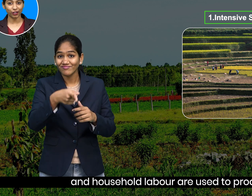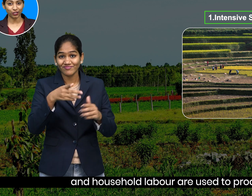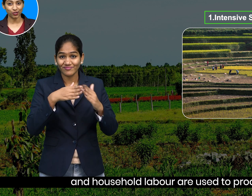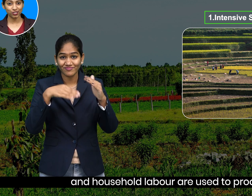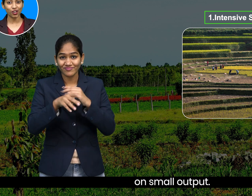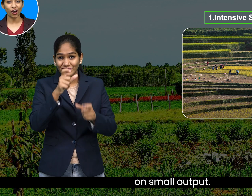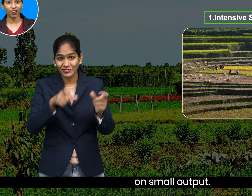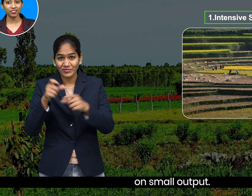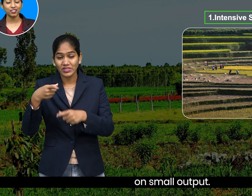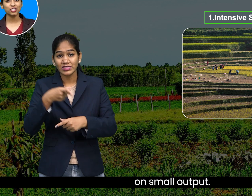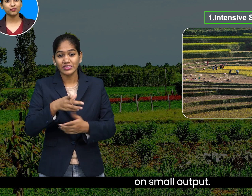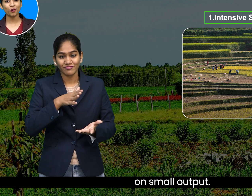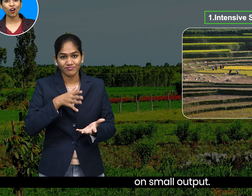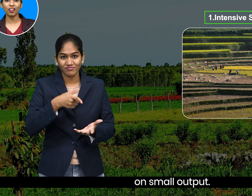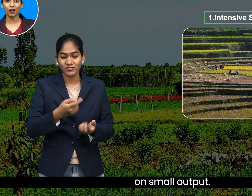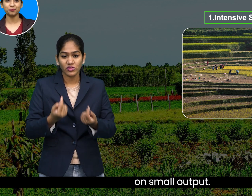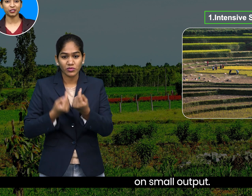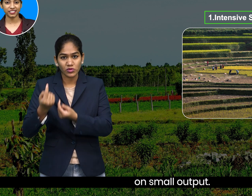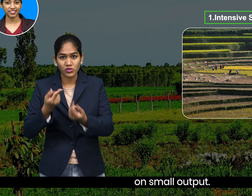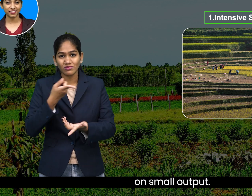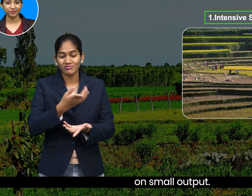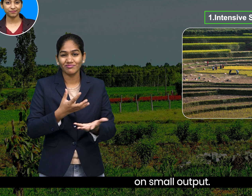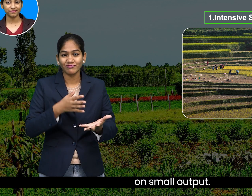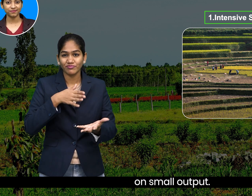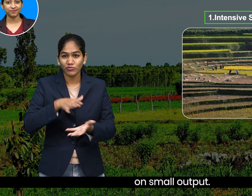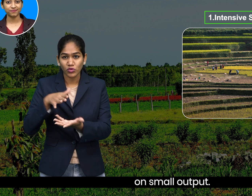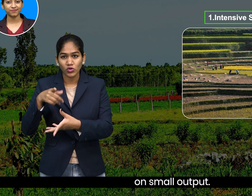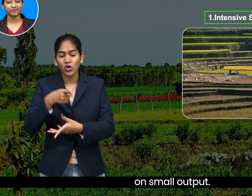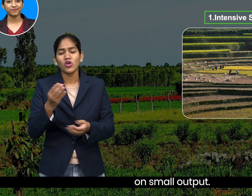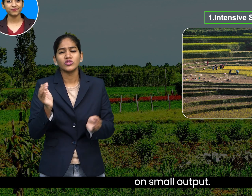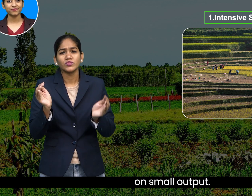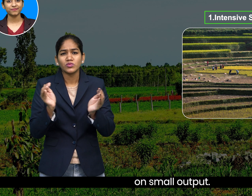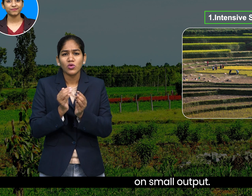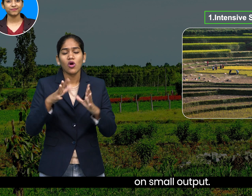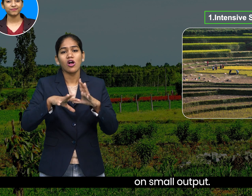to produce on small output.